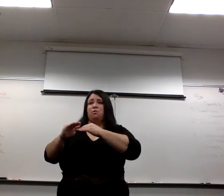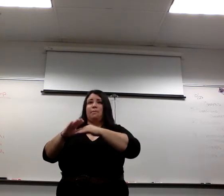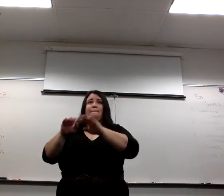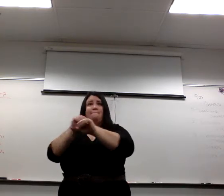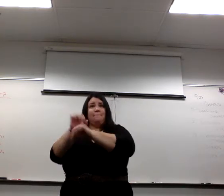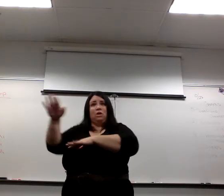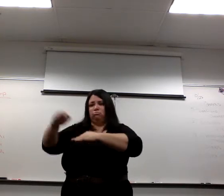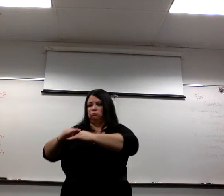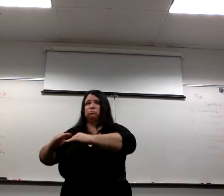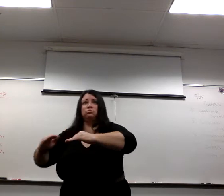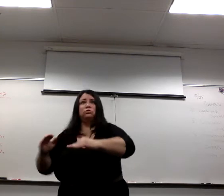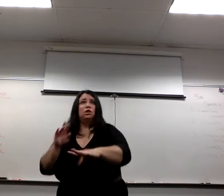moss.